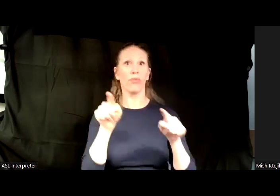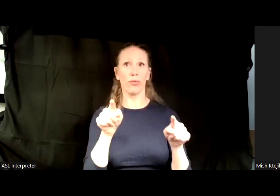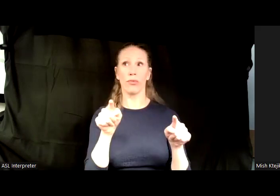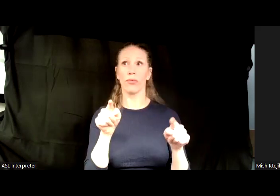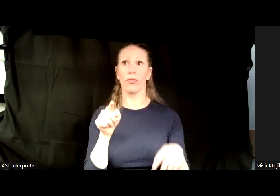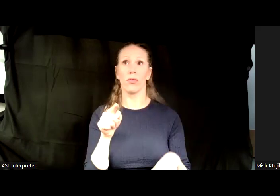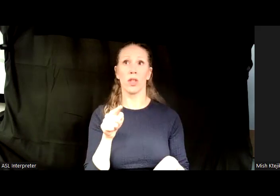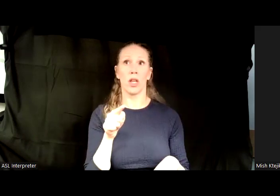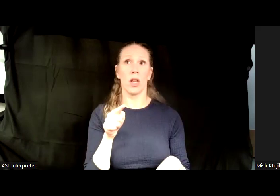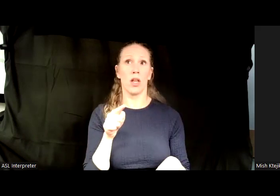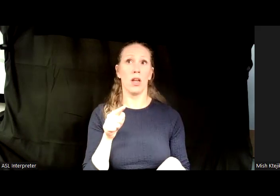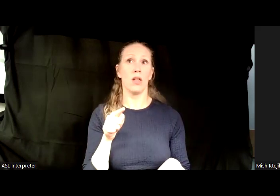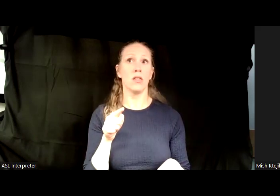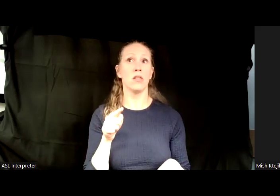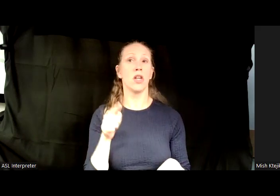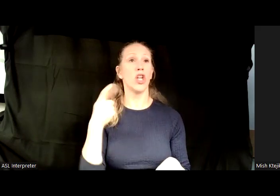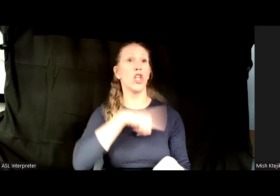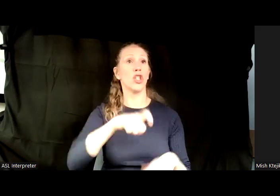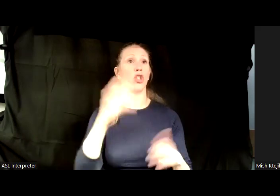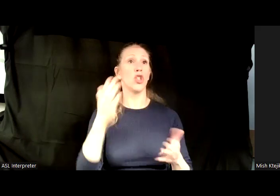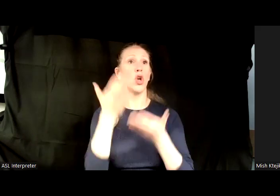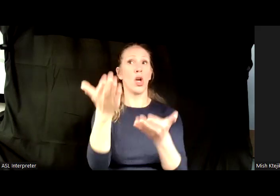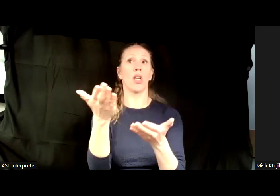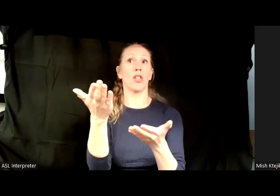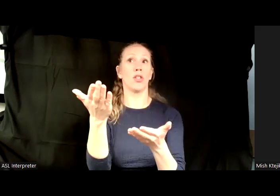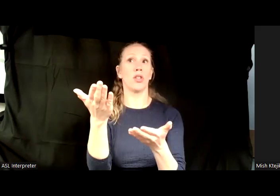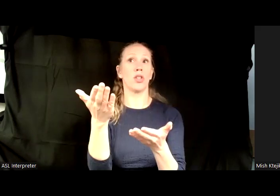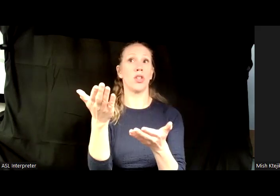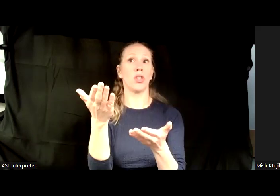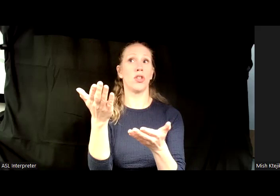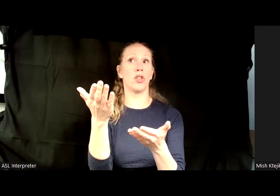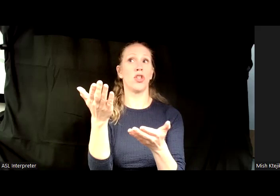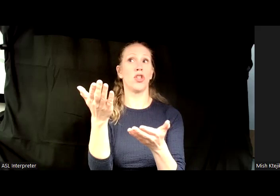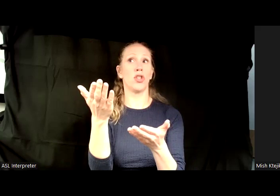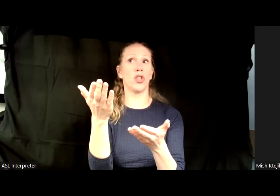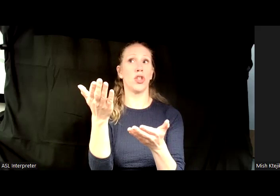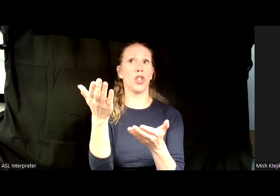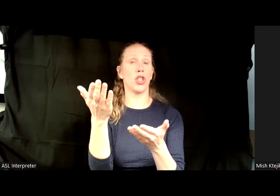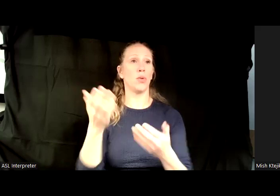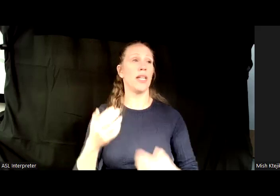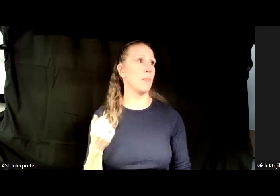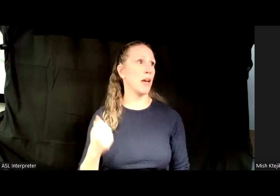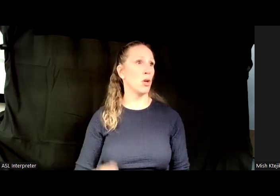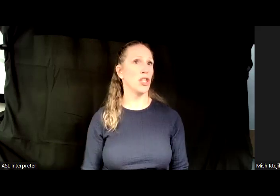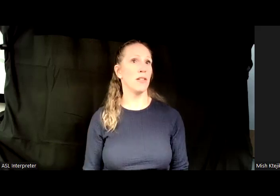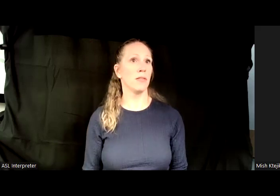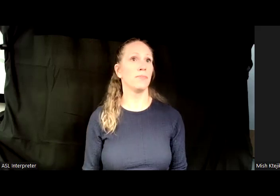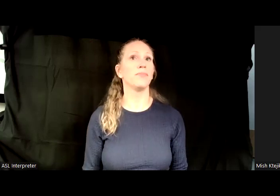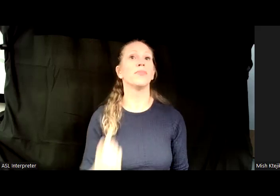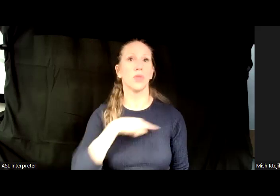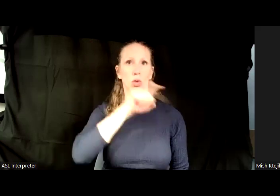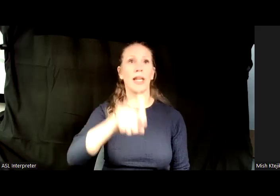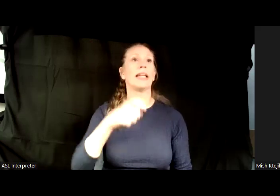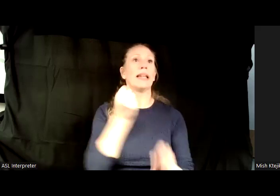Okay. Anything else on the agenda? Are there any other recommendations? What is the voting process? We need to make a motion. We need to